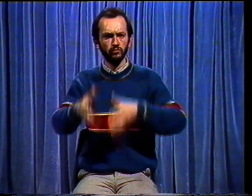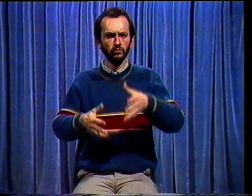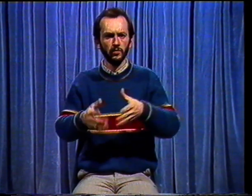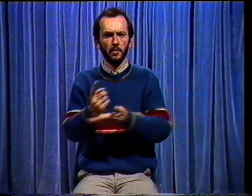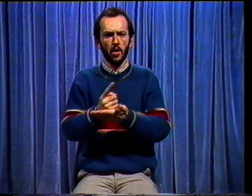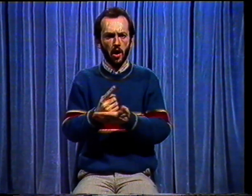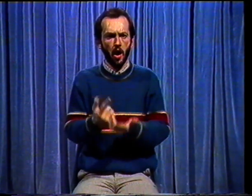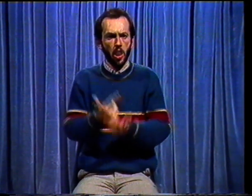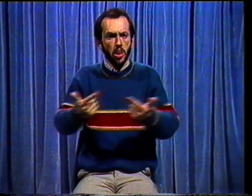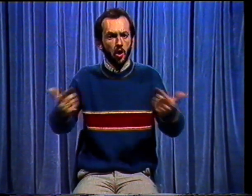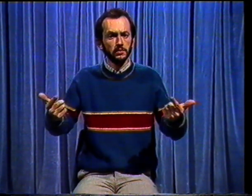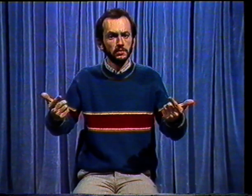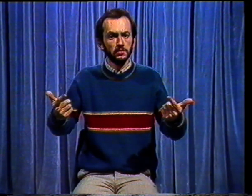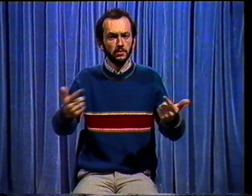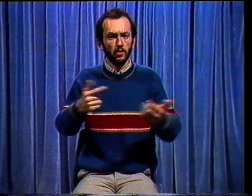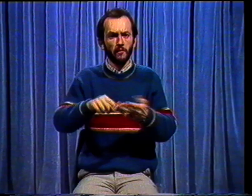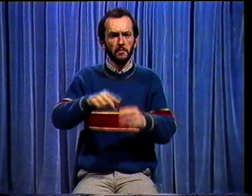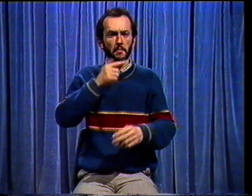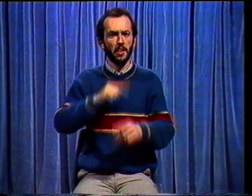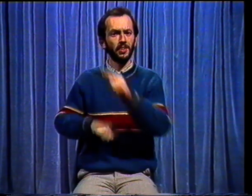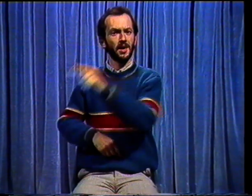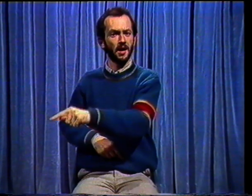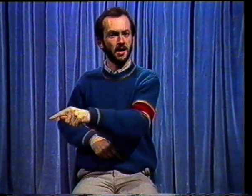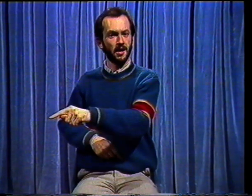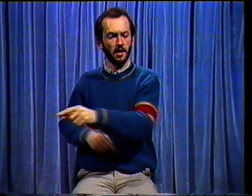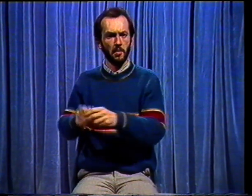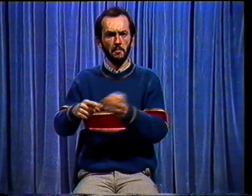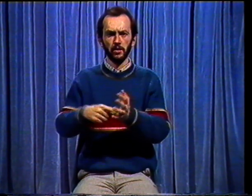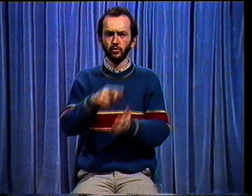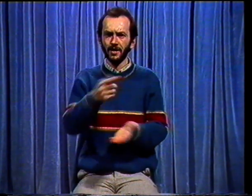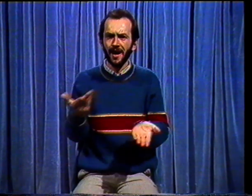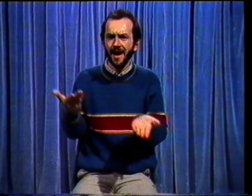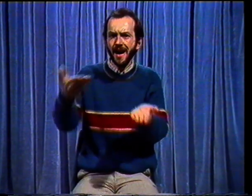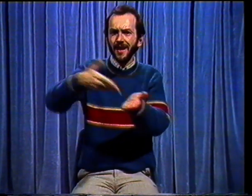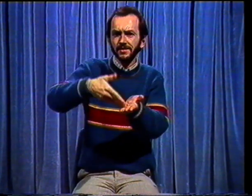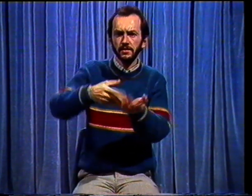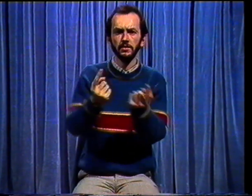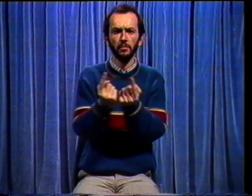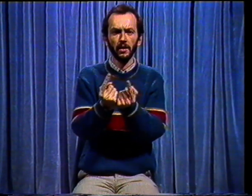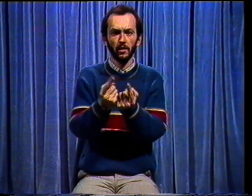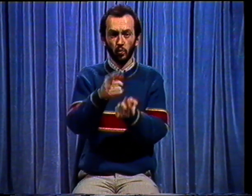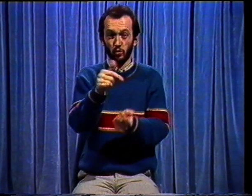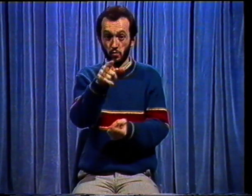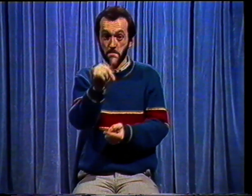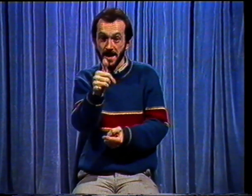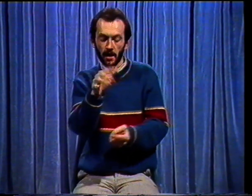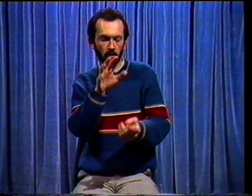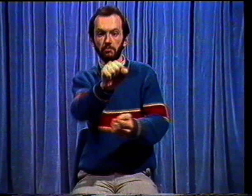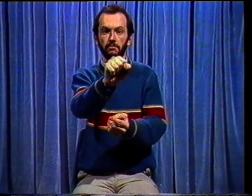She's signing and she's explaining about a lot of people that are there, but she adds something which you may be